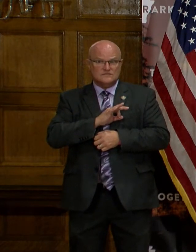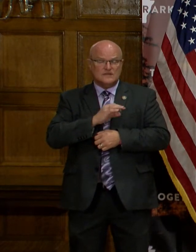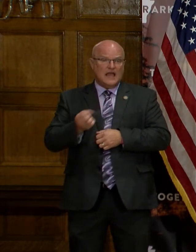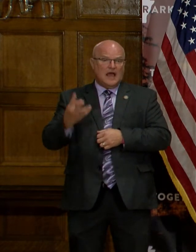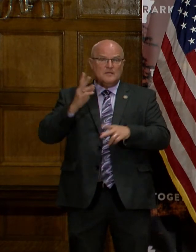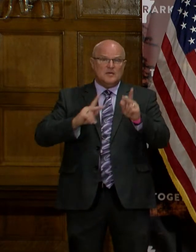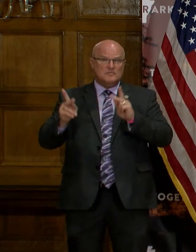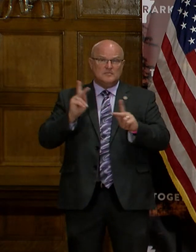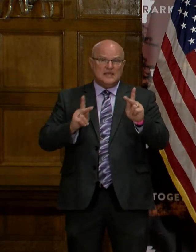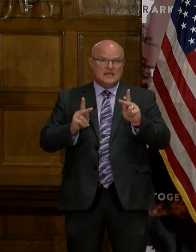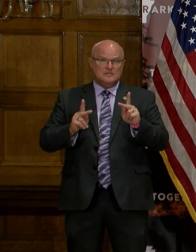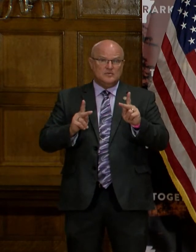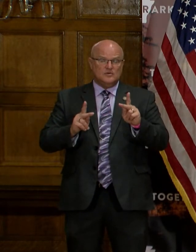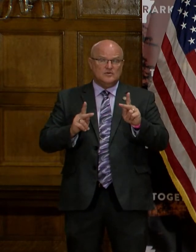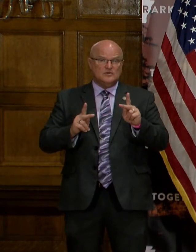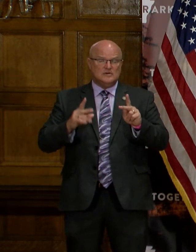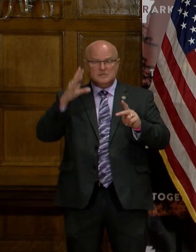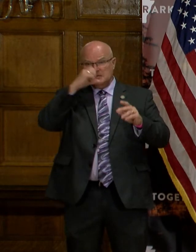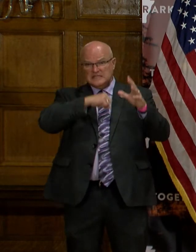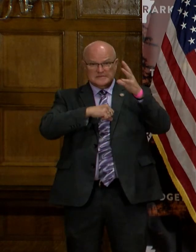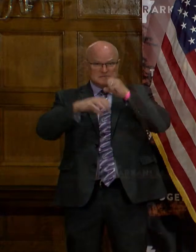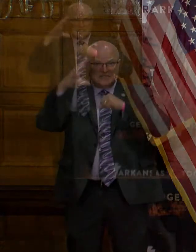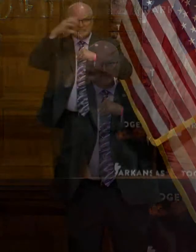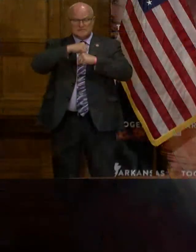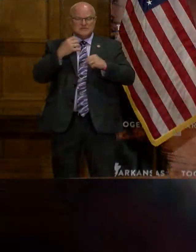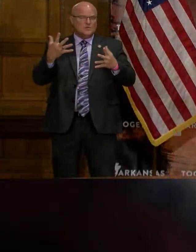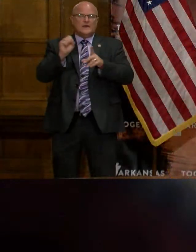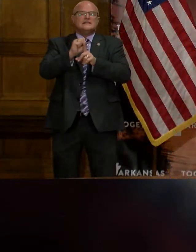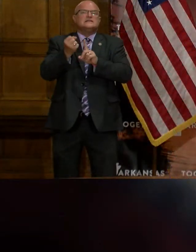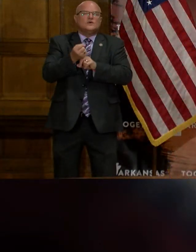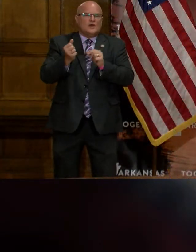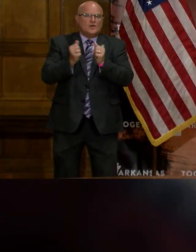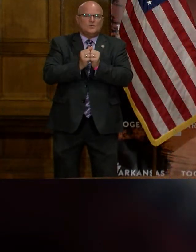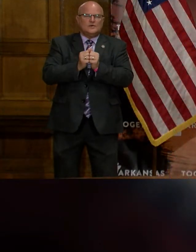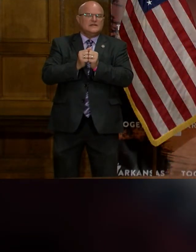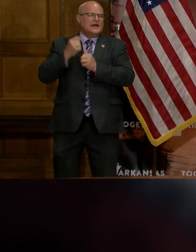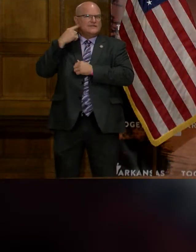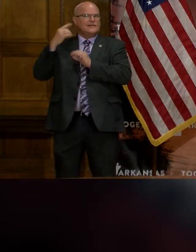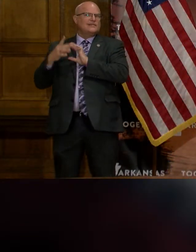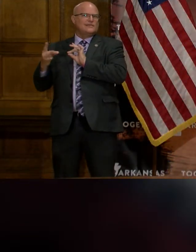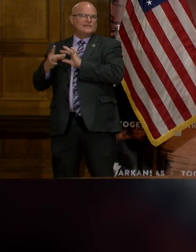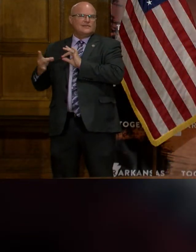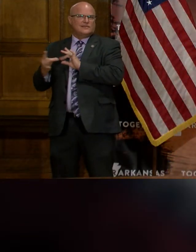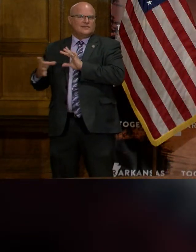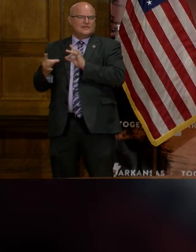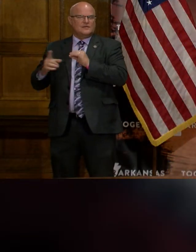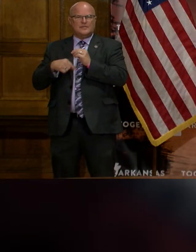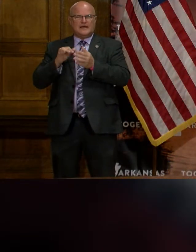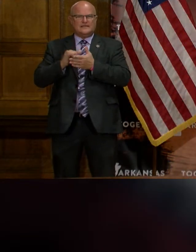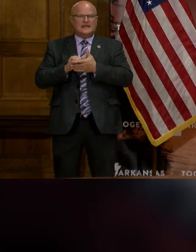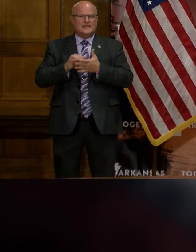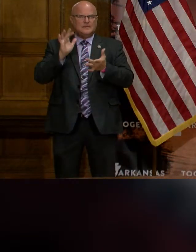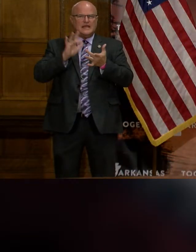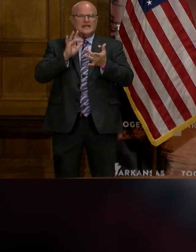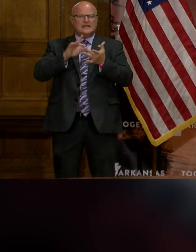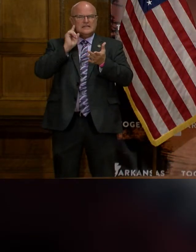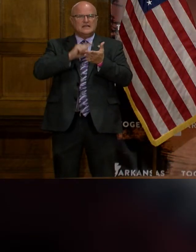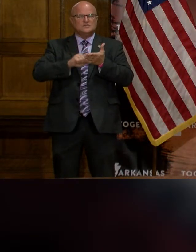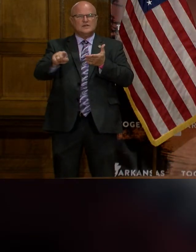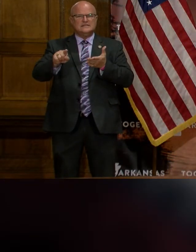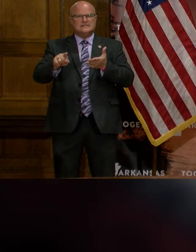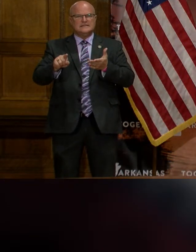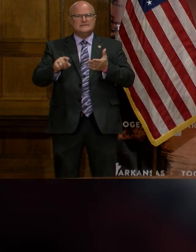how many people we might be missing, just what the situation is. There have been a lot of stories in the national press lately about various states having